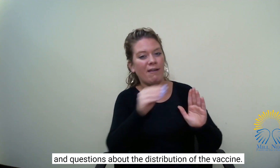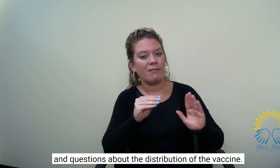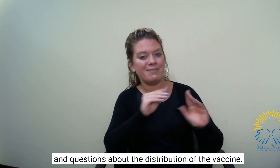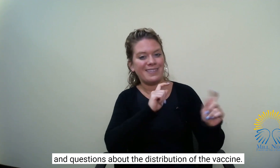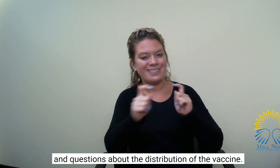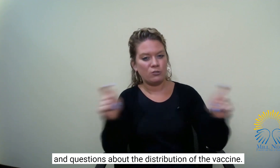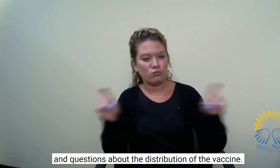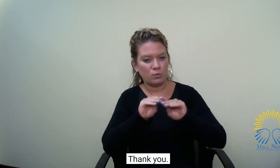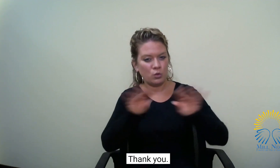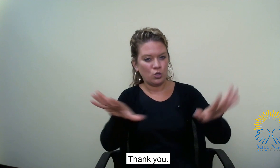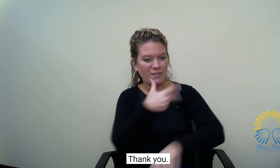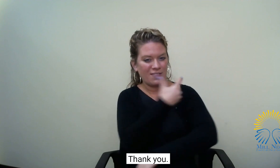vaccine. Thank you.